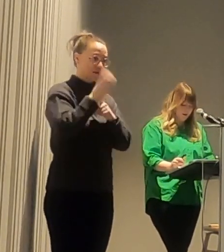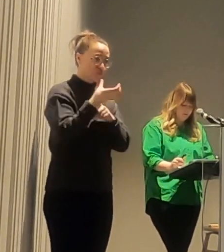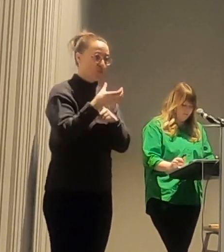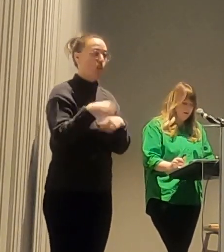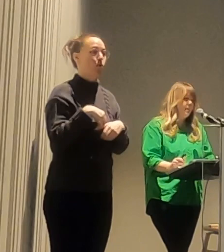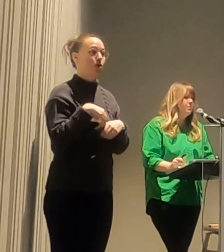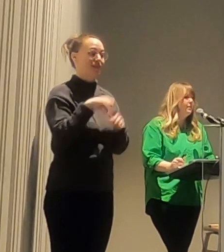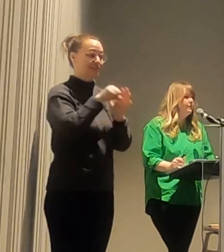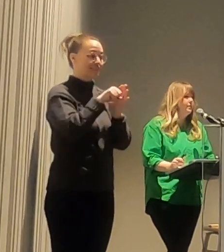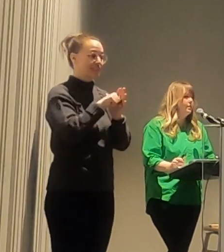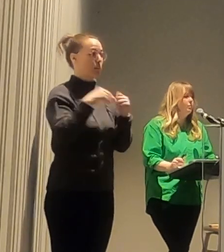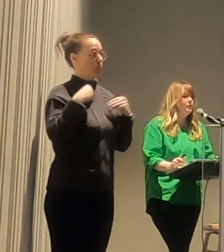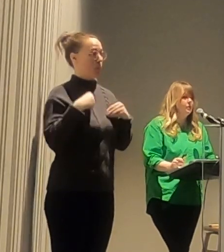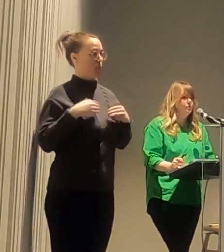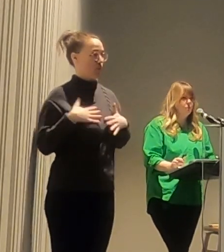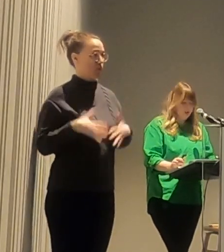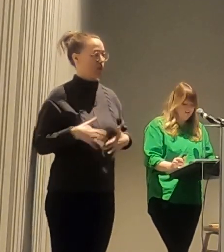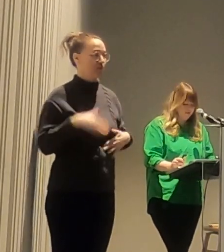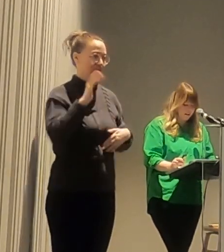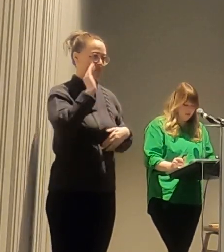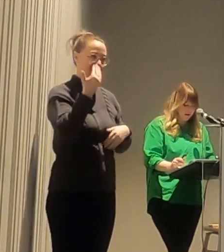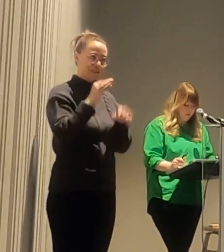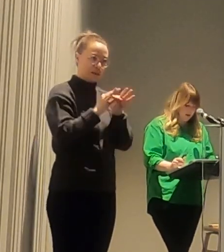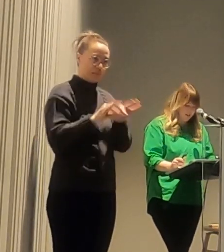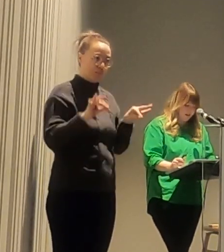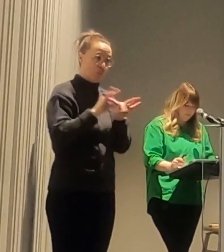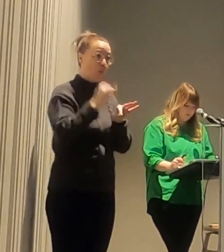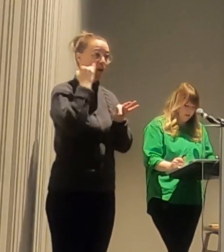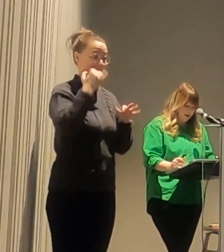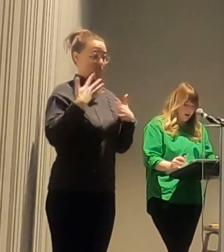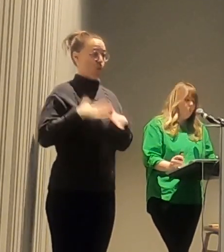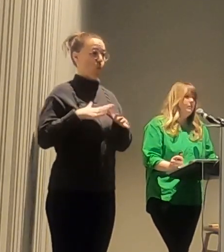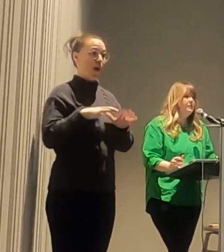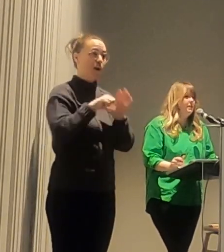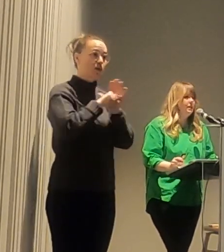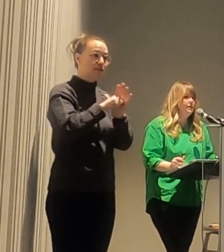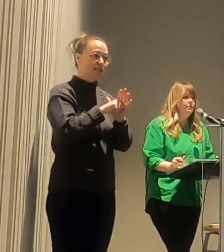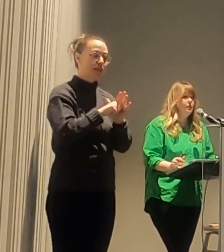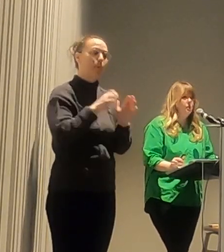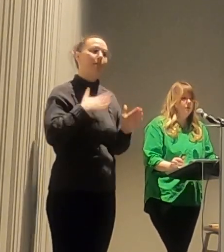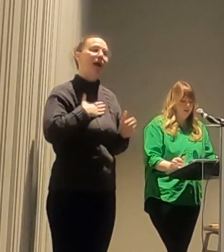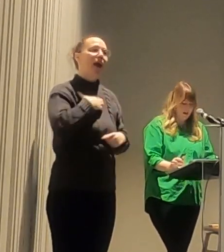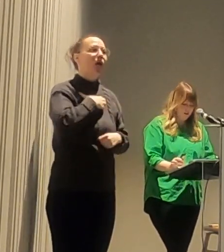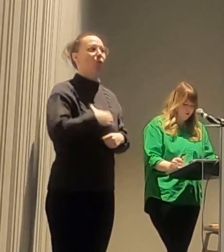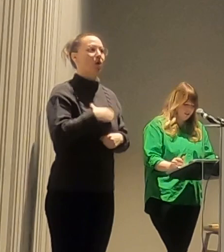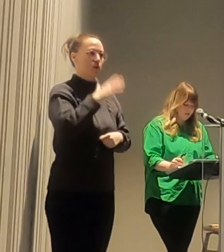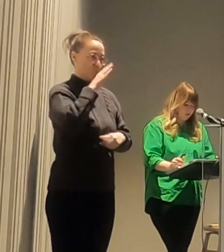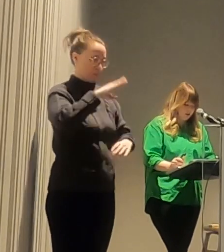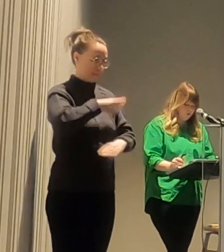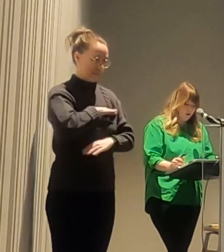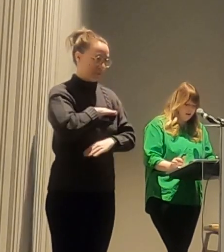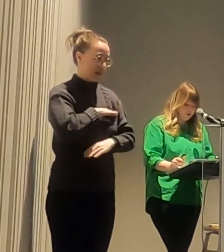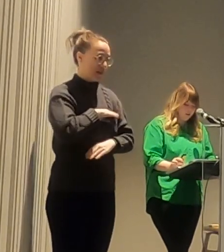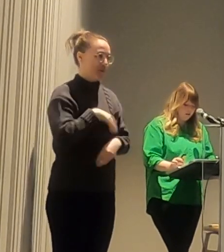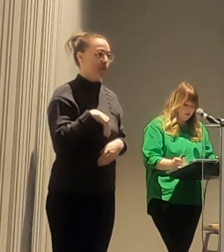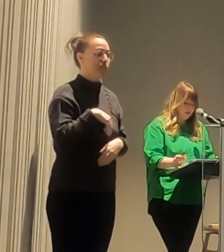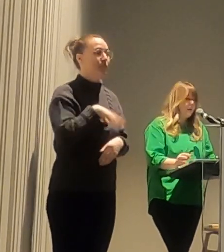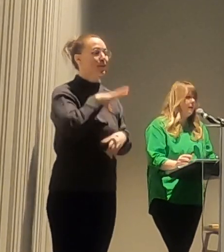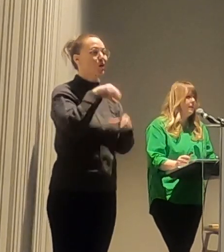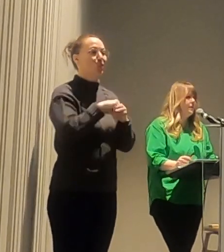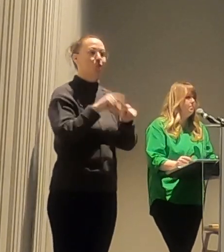themselves with them, many believe that their wishes would be fulfilled by wearing them. We've seen on these robes that they include symbols of